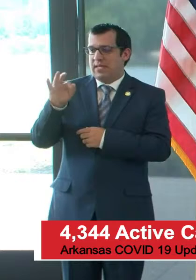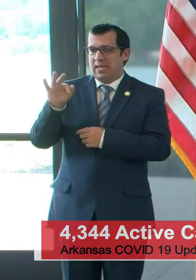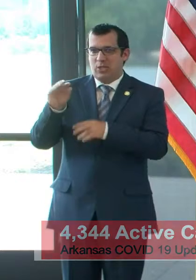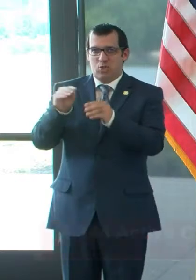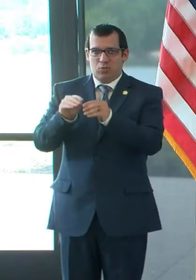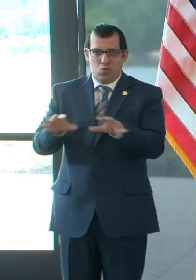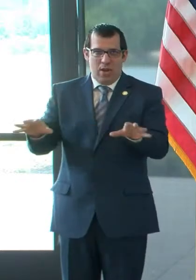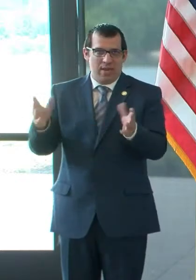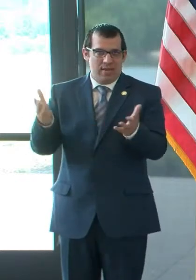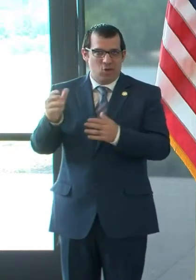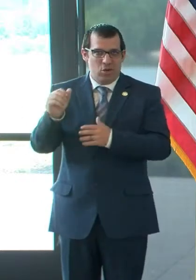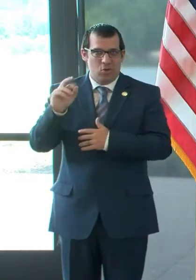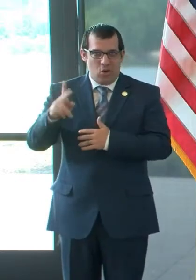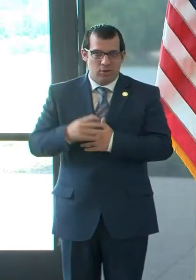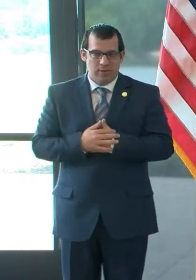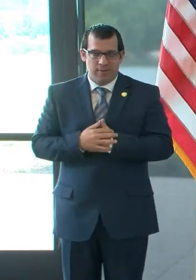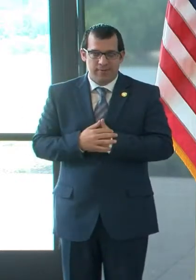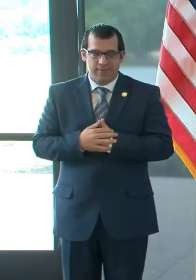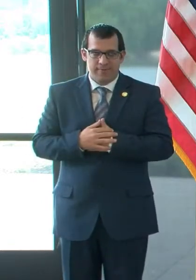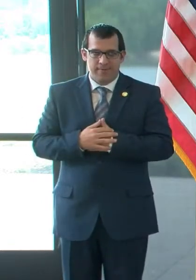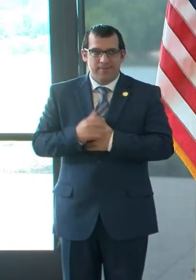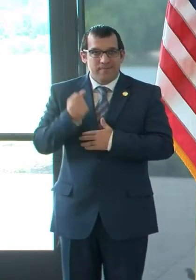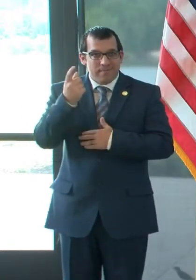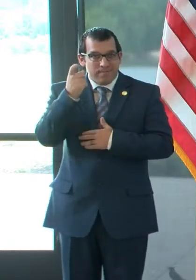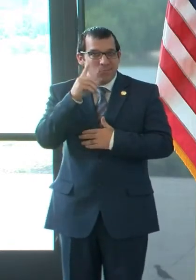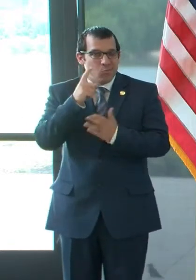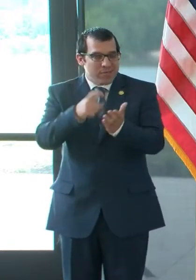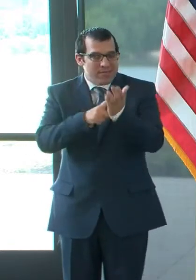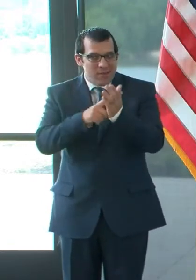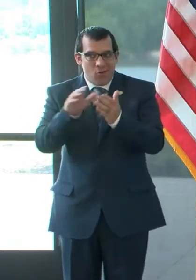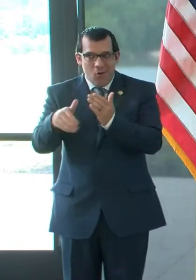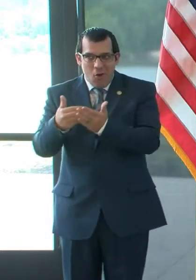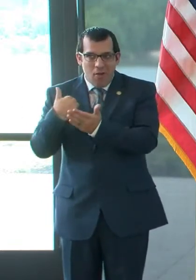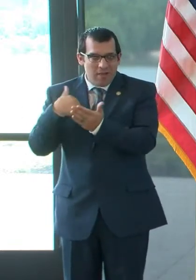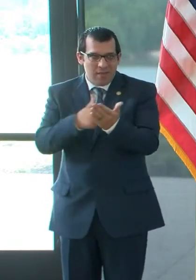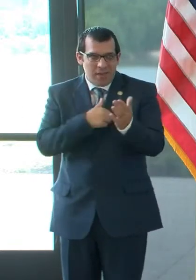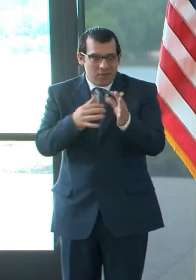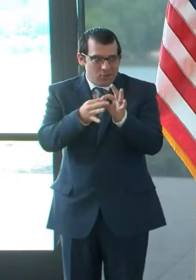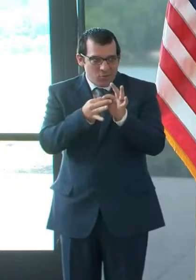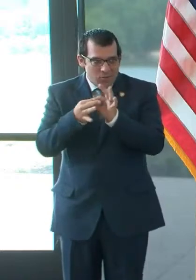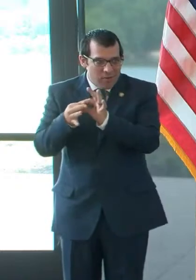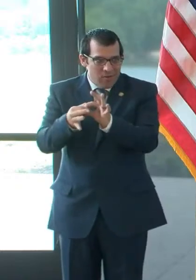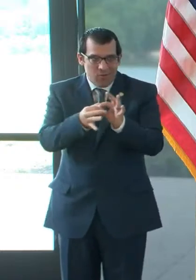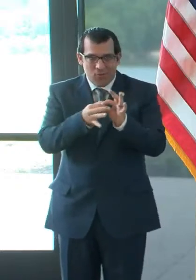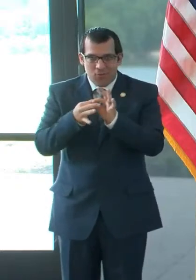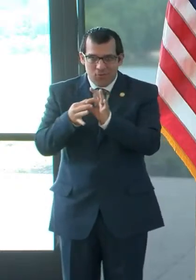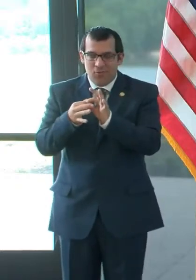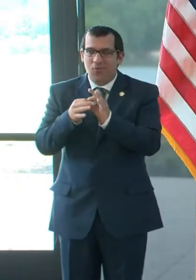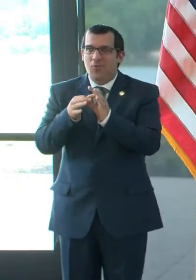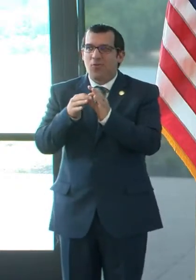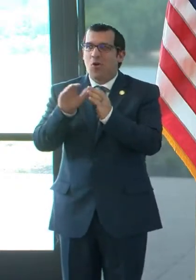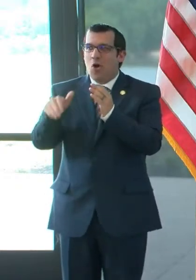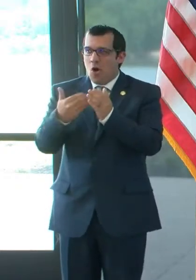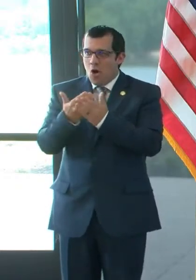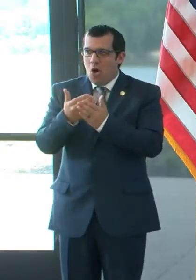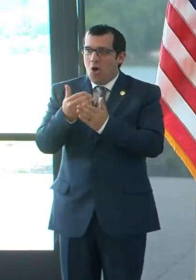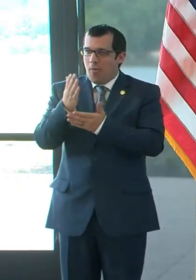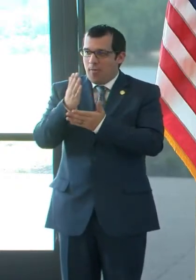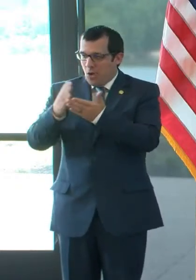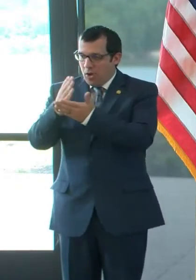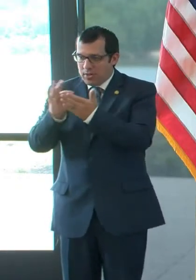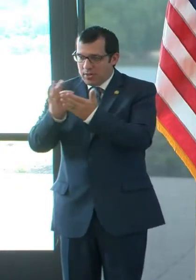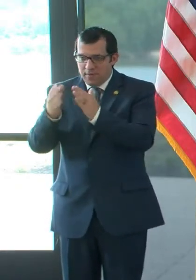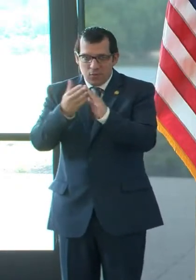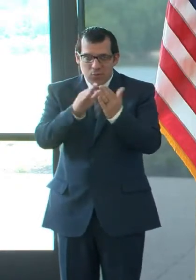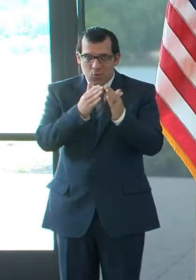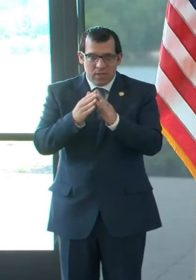in Arkansas. But it's going to take all of us working together. It's going to take all facets of the